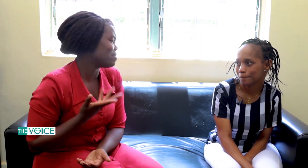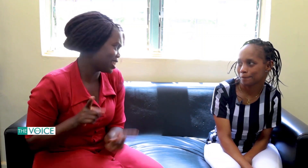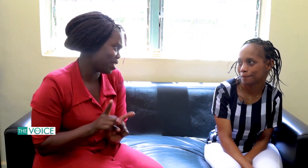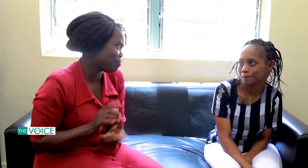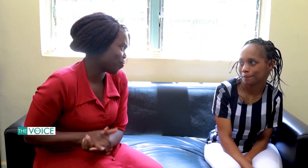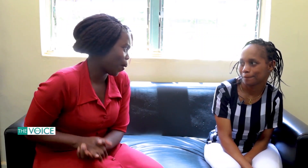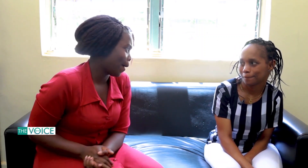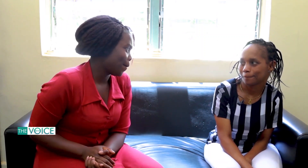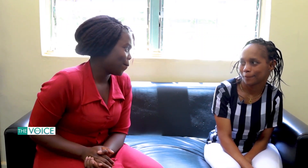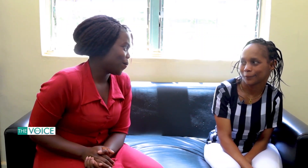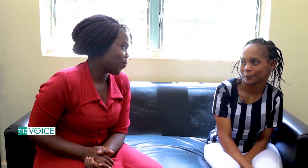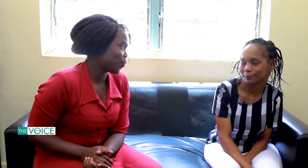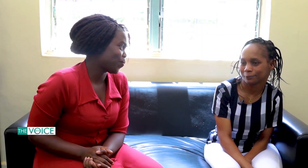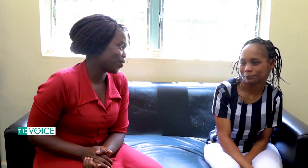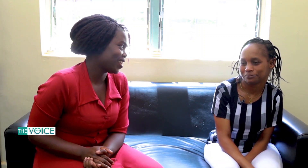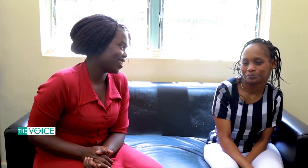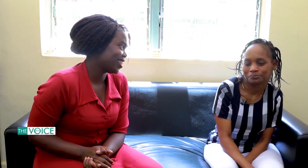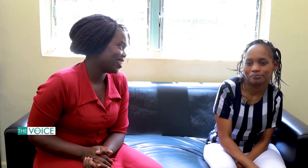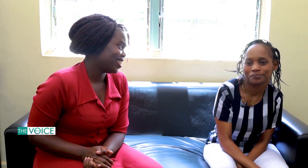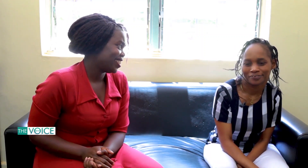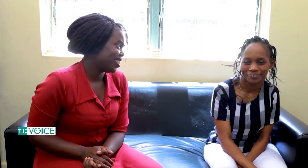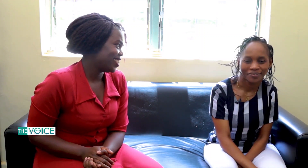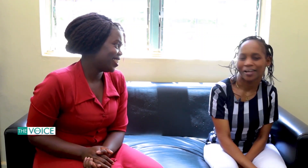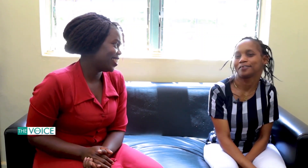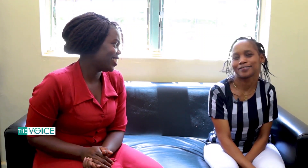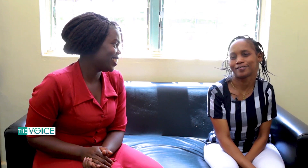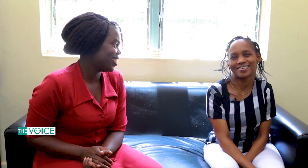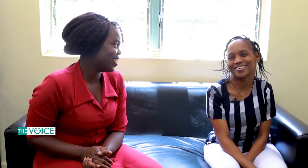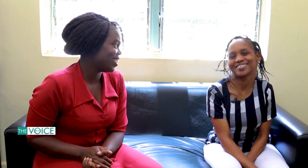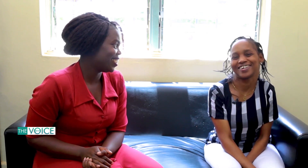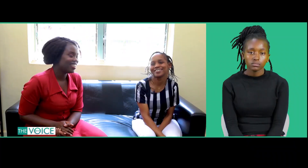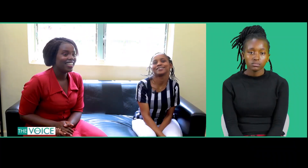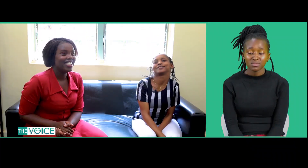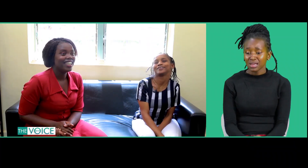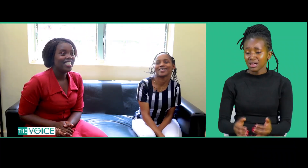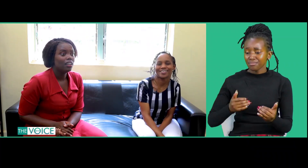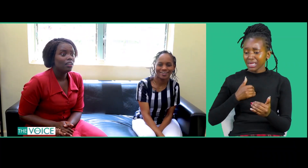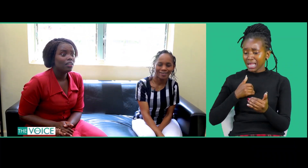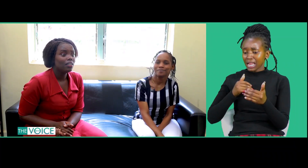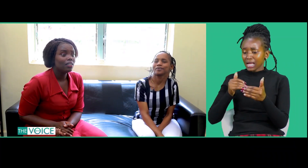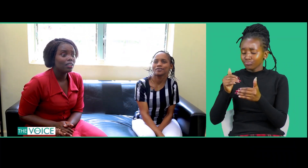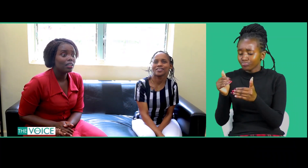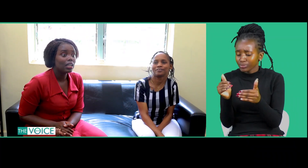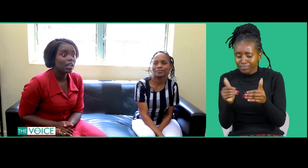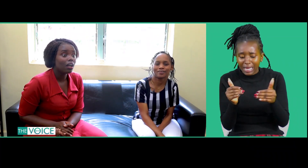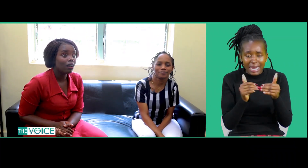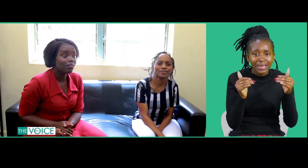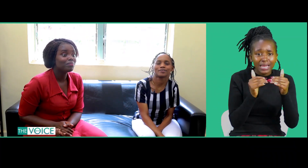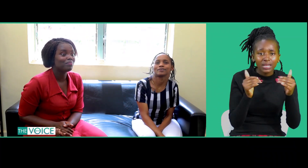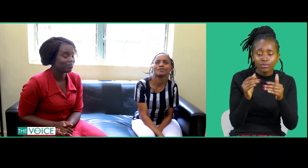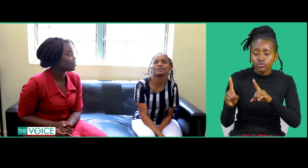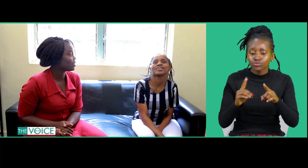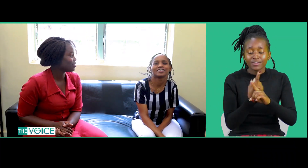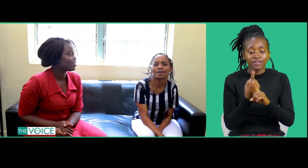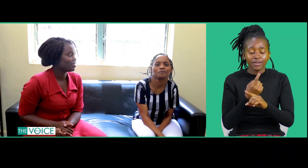Did they restrict you from doing any activities? Tell us more about that. I was not restricted to do anything, because if it